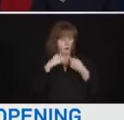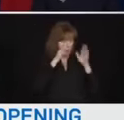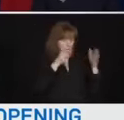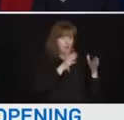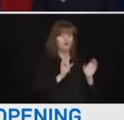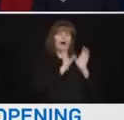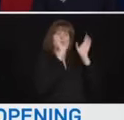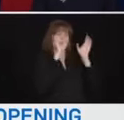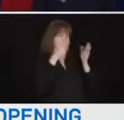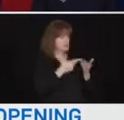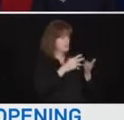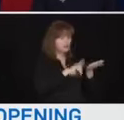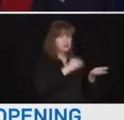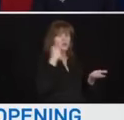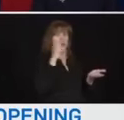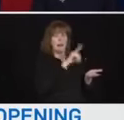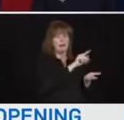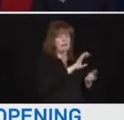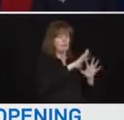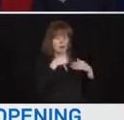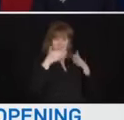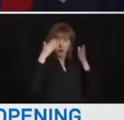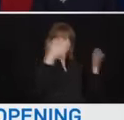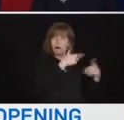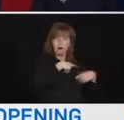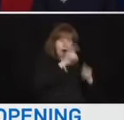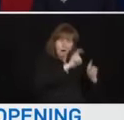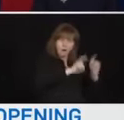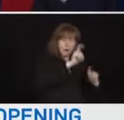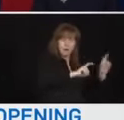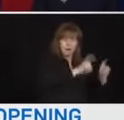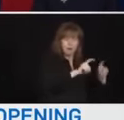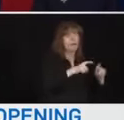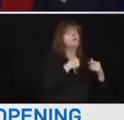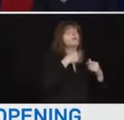need a national plan, work with the federal government and